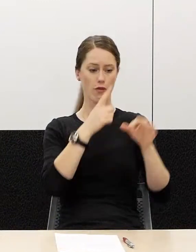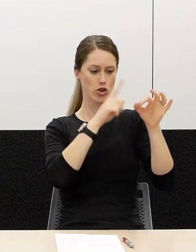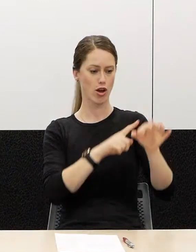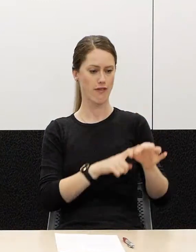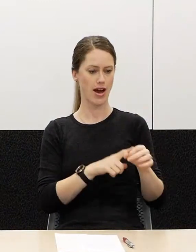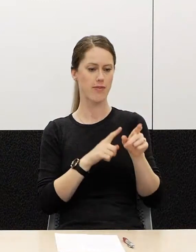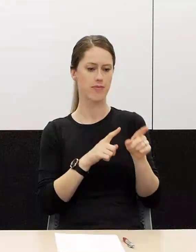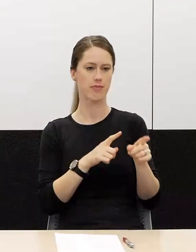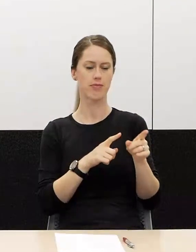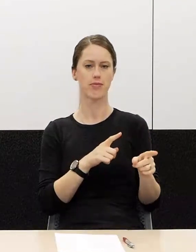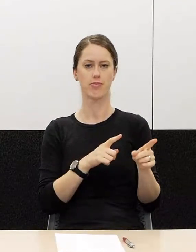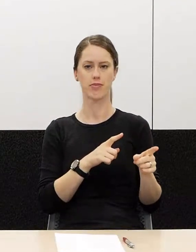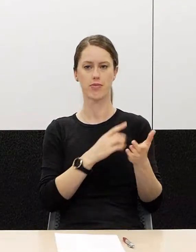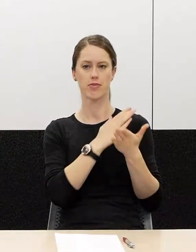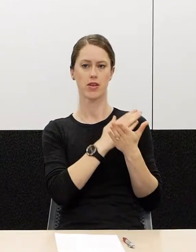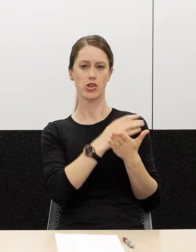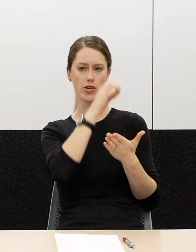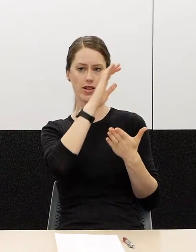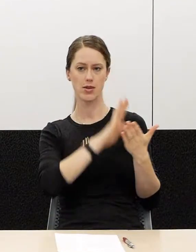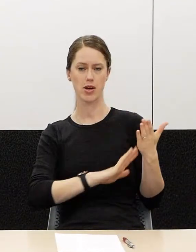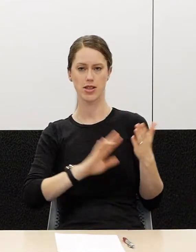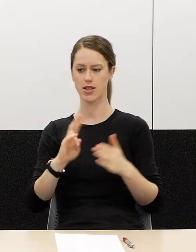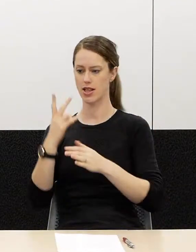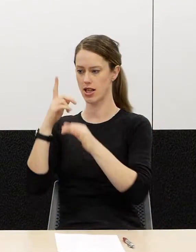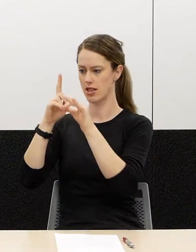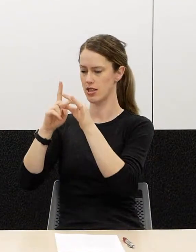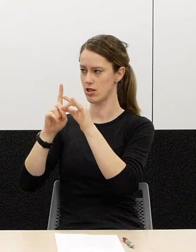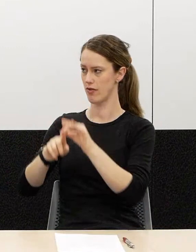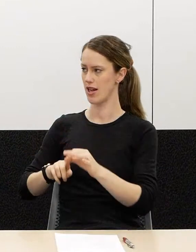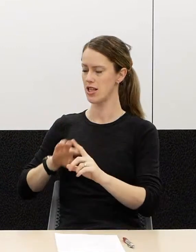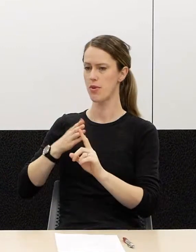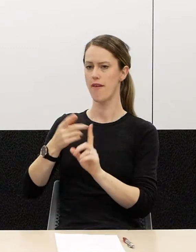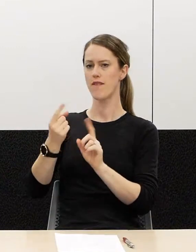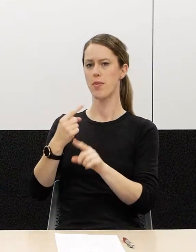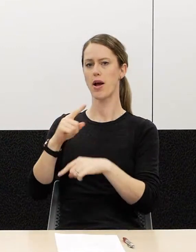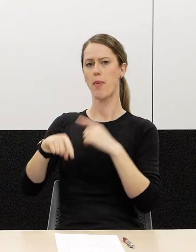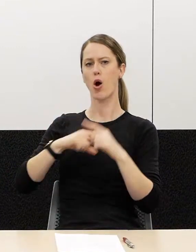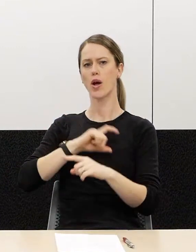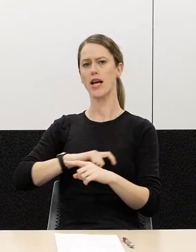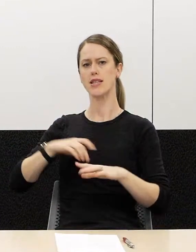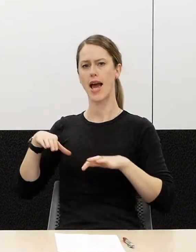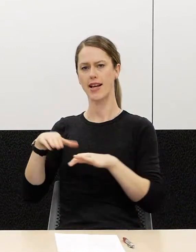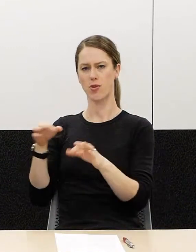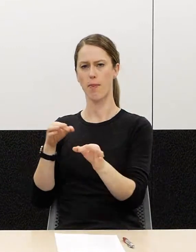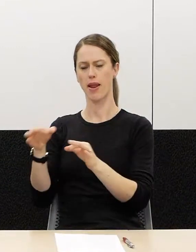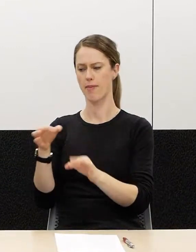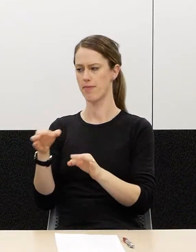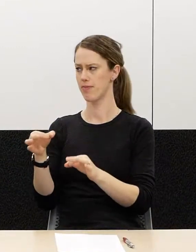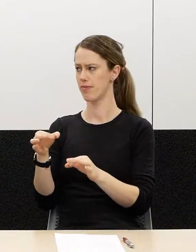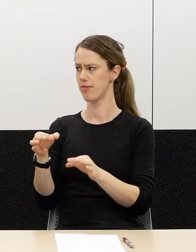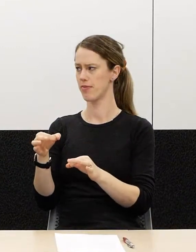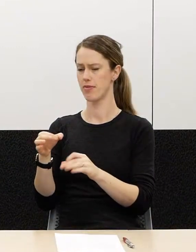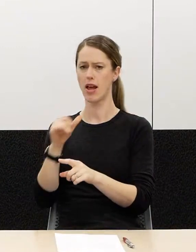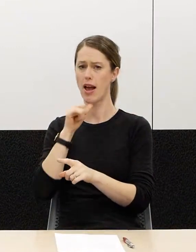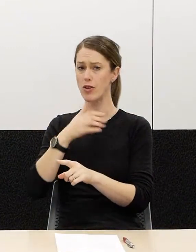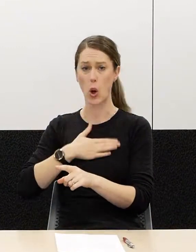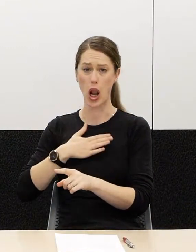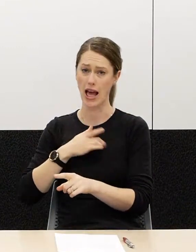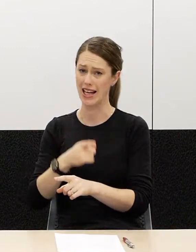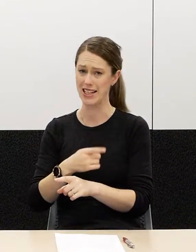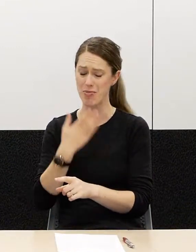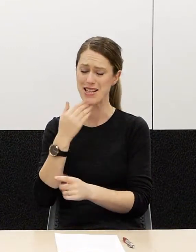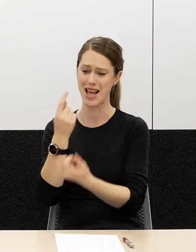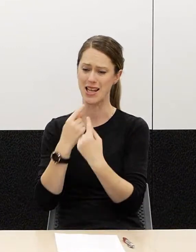us to share experiences. The second survey is specific feedback about the Cancer Action Plan. So tell us if you don't like it, but